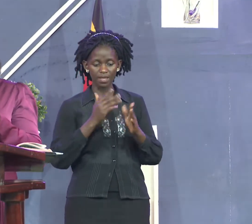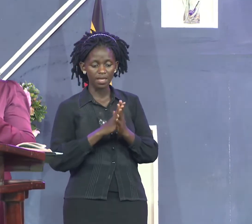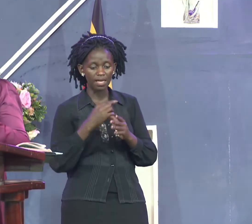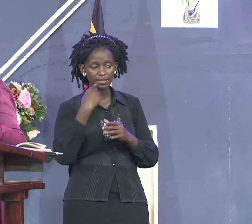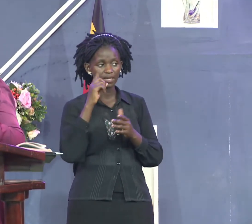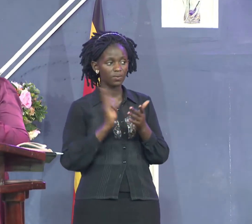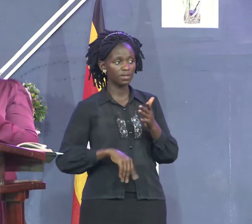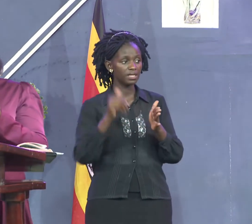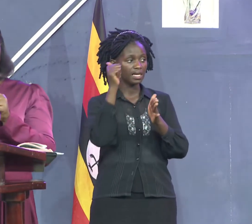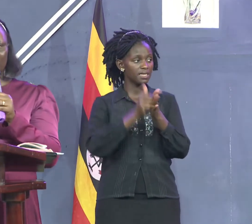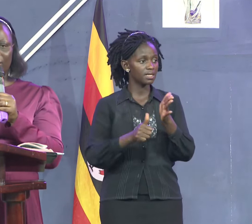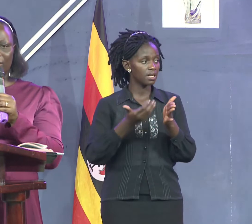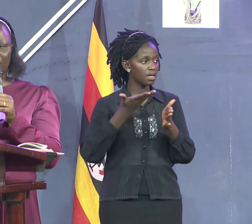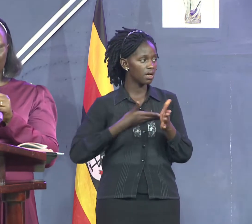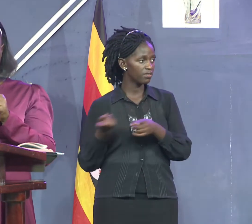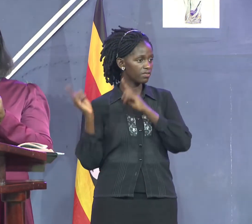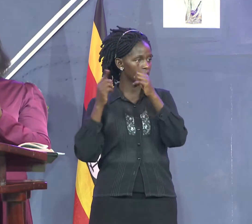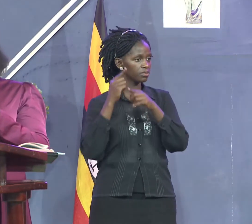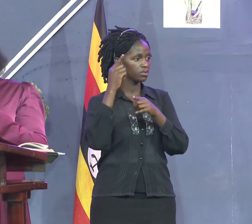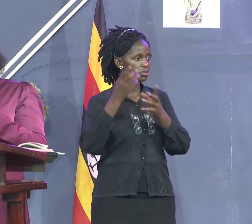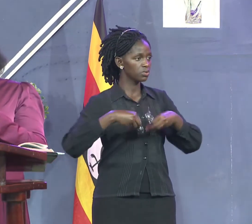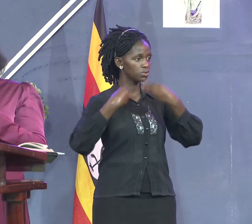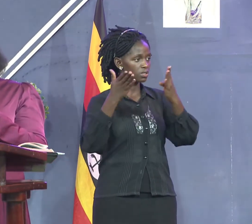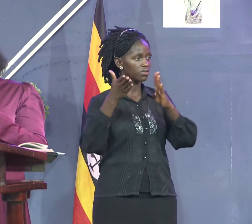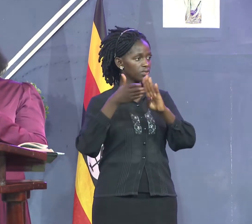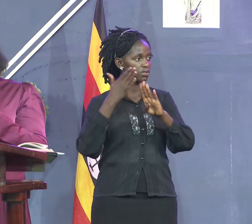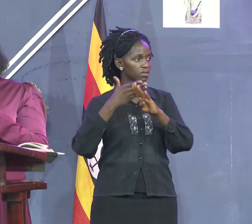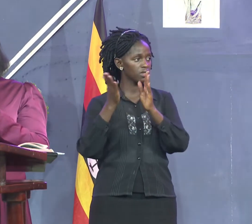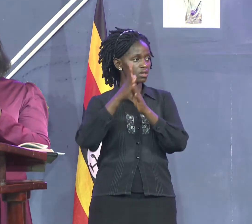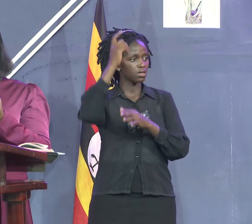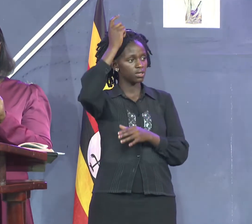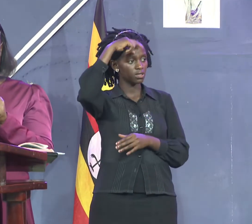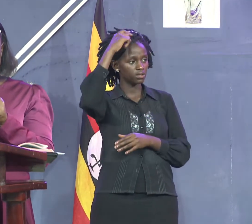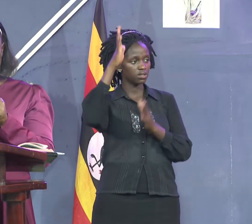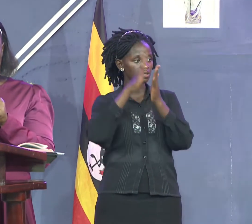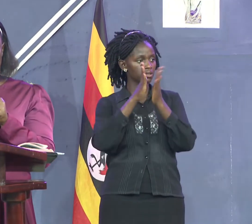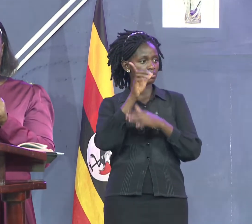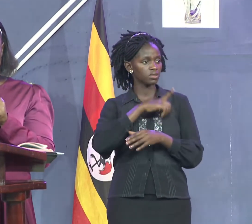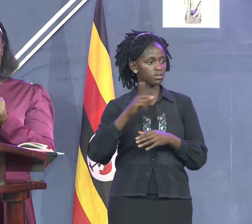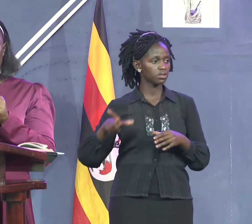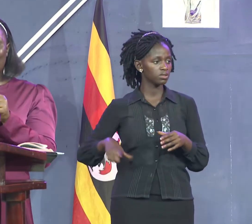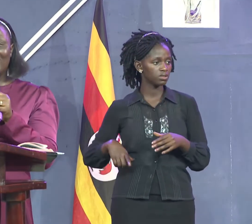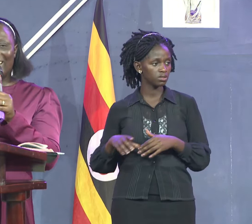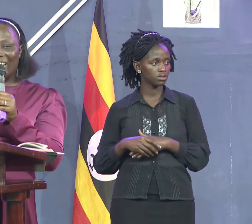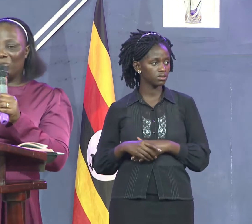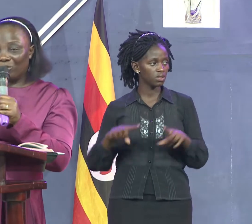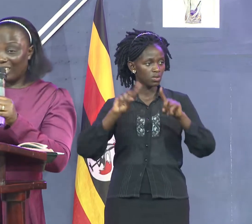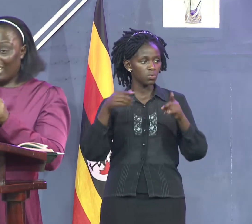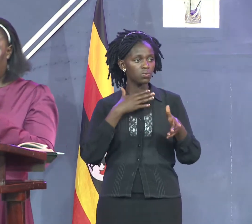said to me, Daniel, I have now come to you to give you insight and understanding. Praise the Lord.